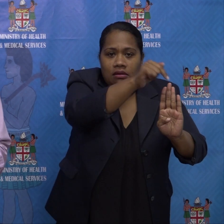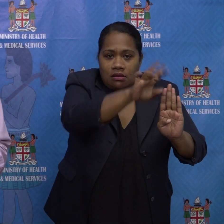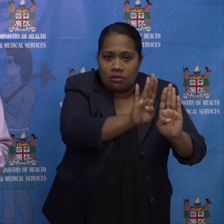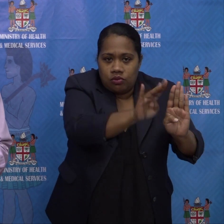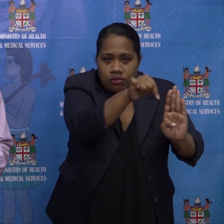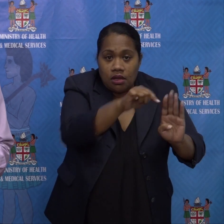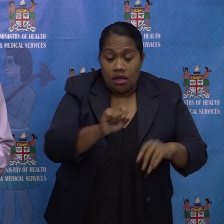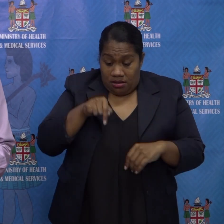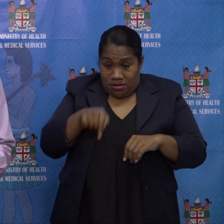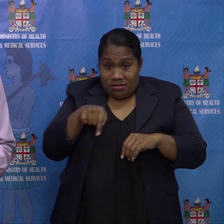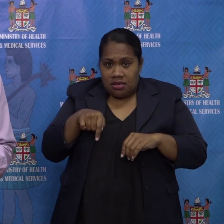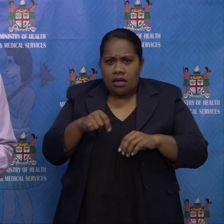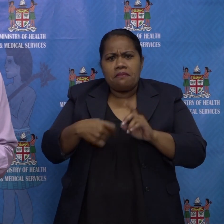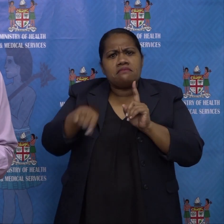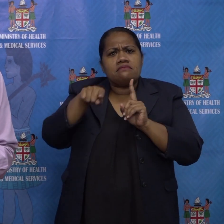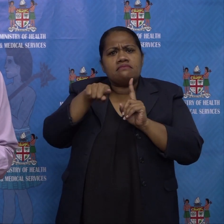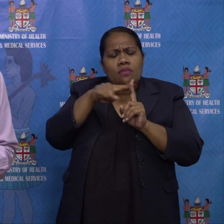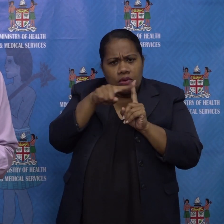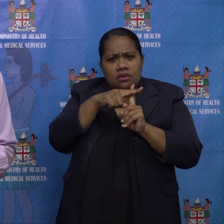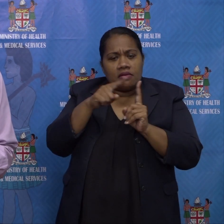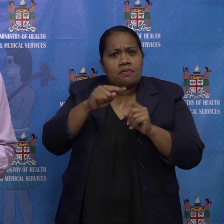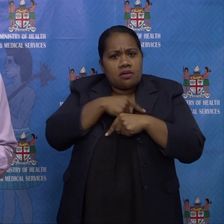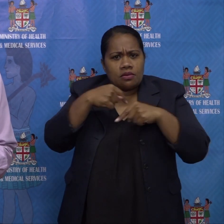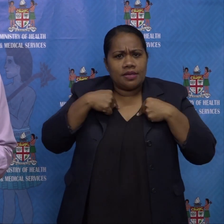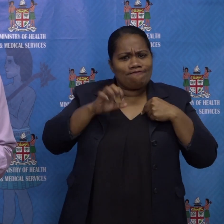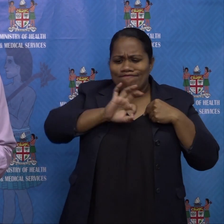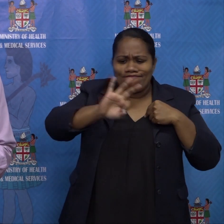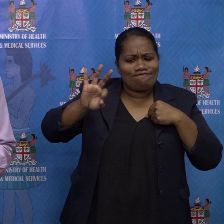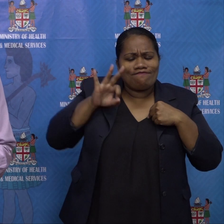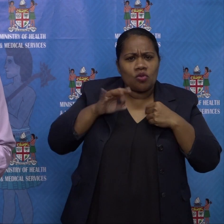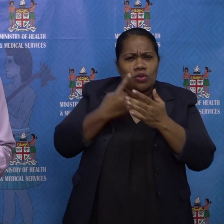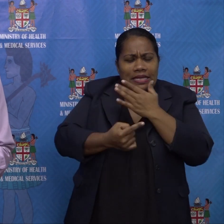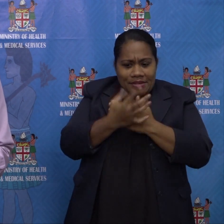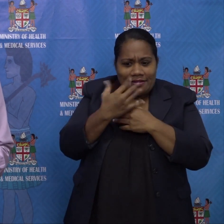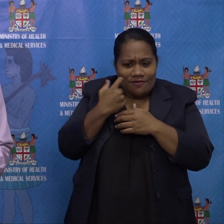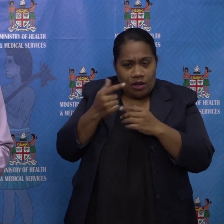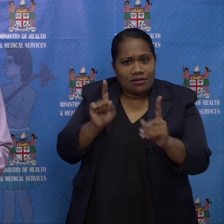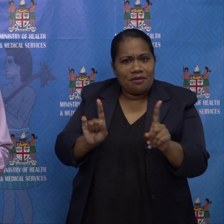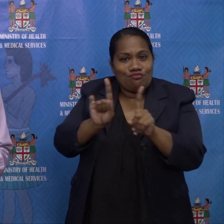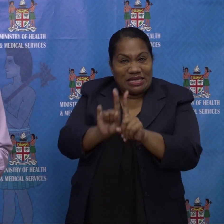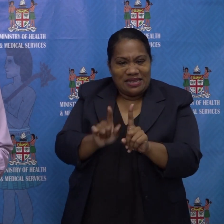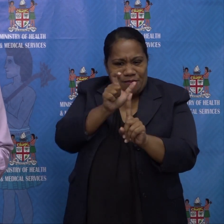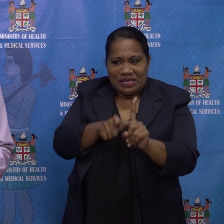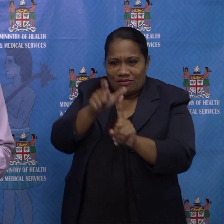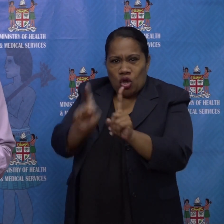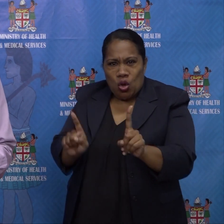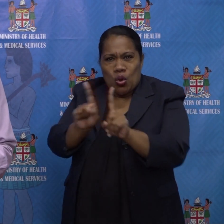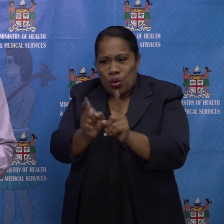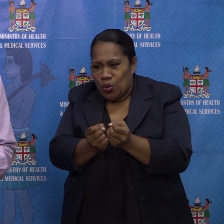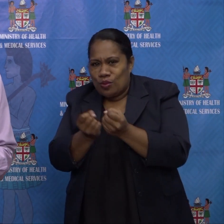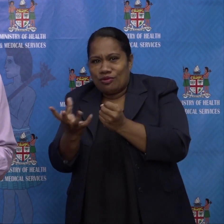a positive news, it is not. We have not yet established person-to-person link, and therefore there is possibility of other chains of